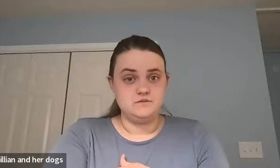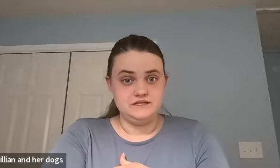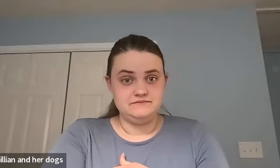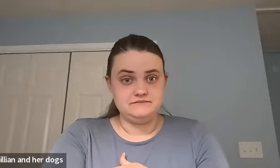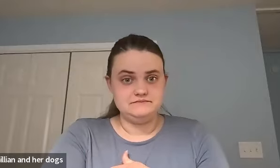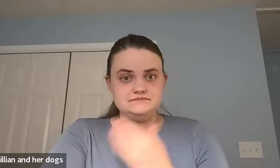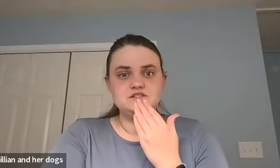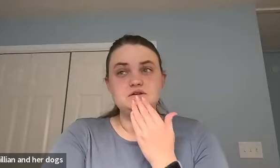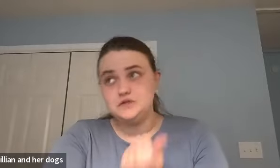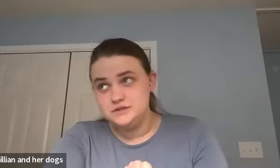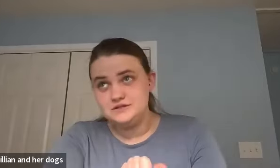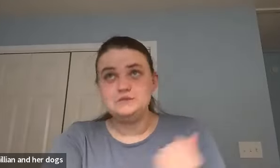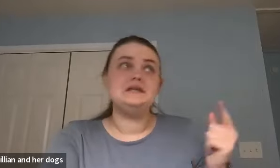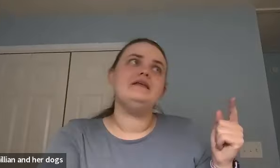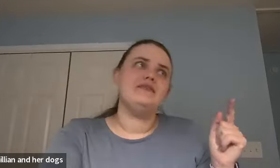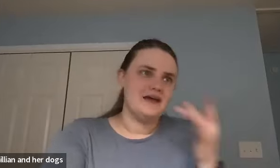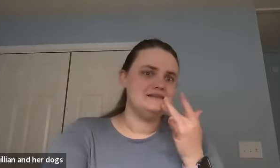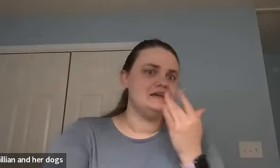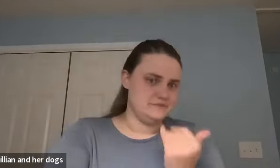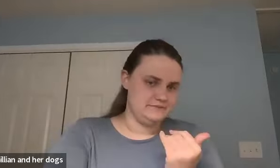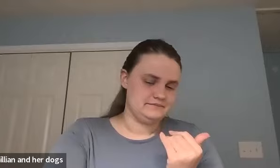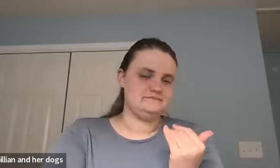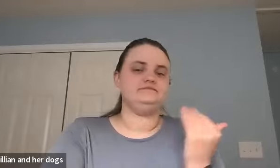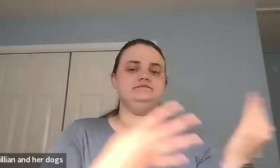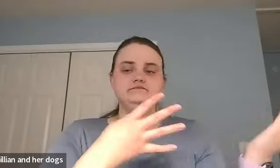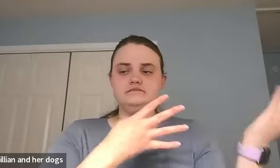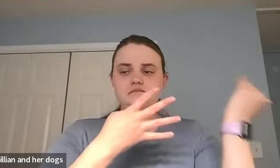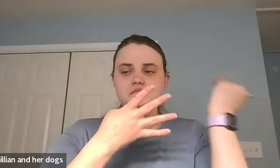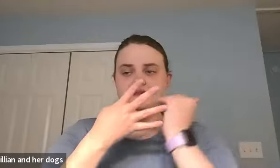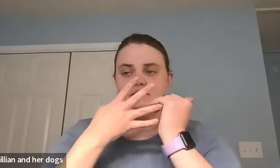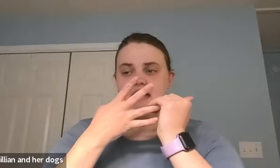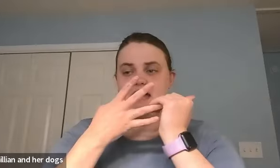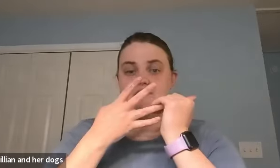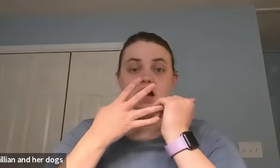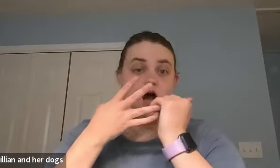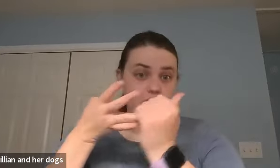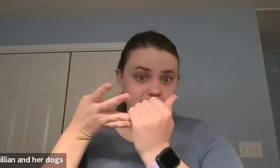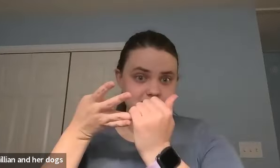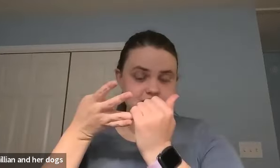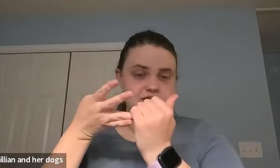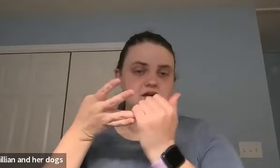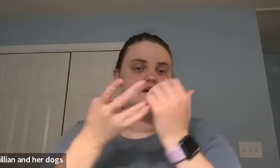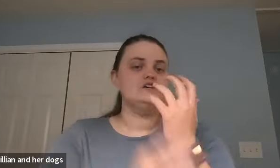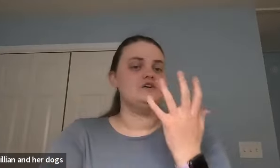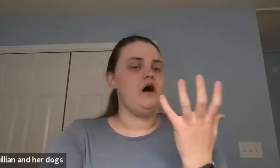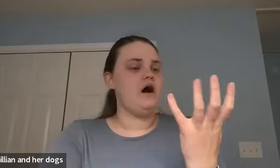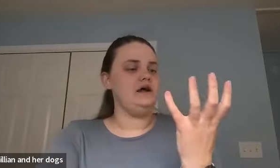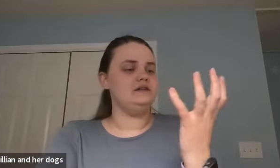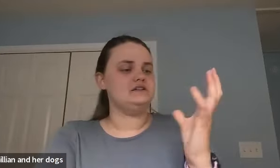sweet. So you're so sweet, that tastes sweet. Then we have hot. So hot is going to be